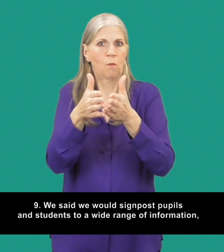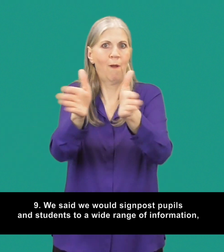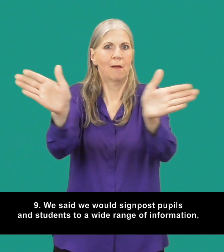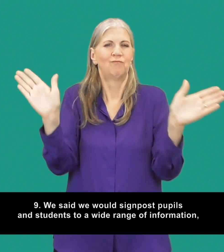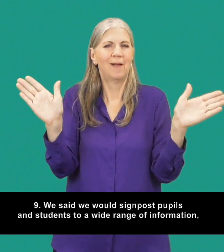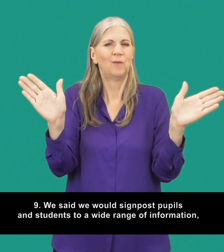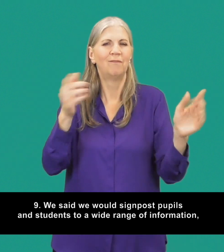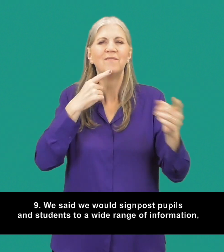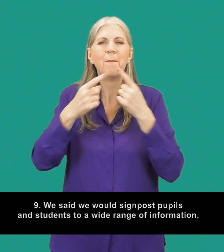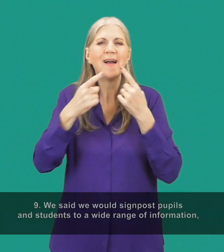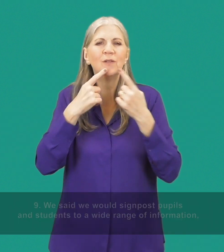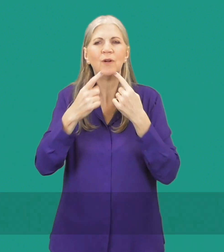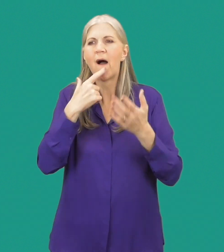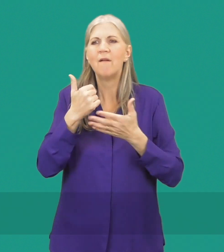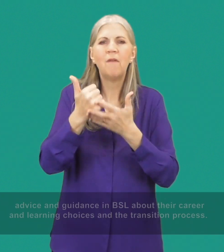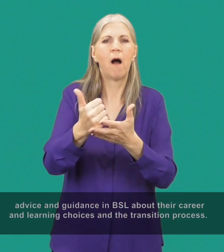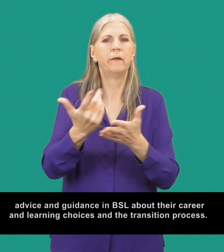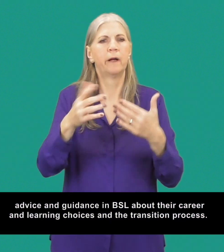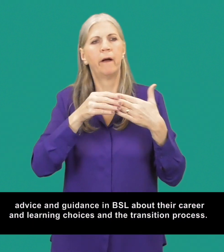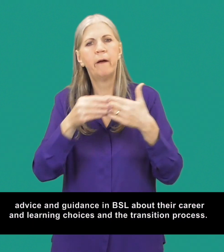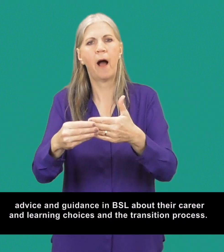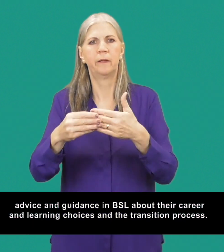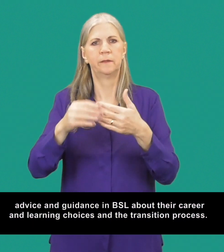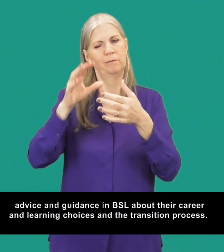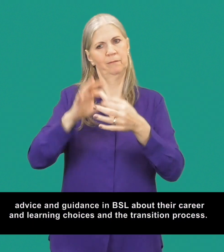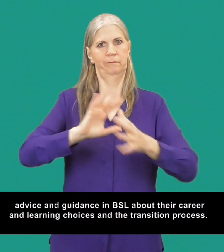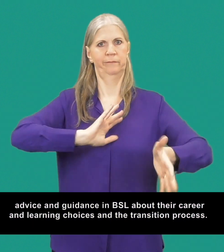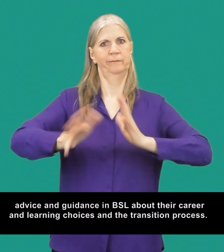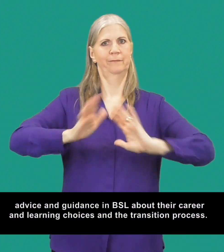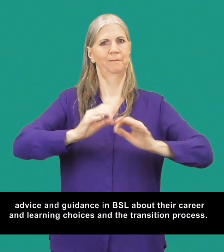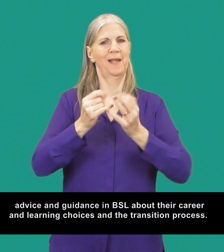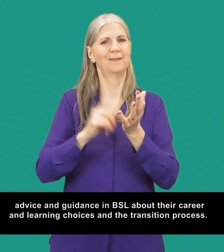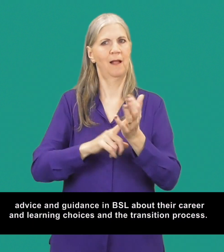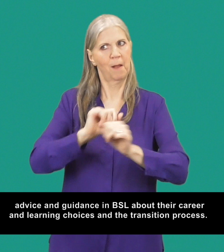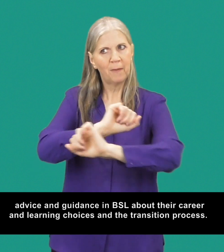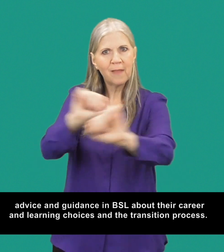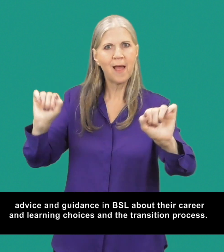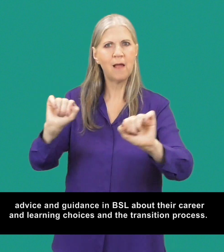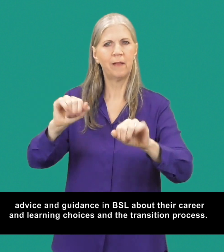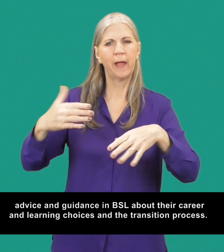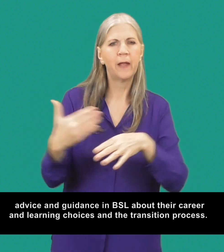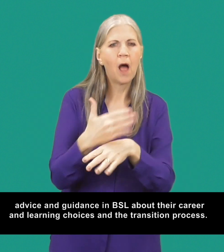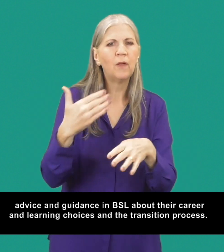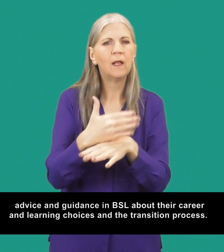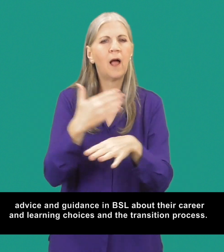advice and guidance in BSL about their career and learning choices and the transition process.